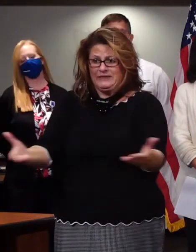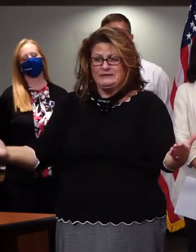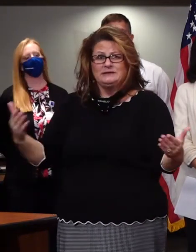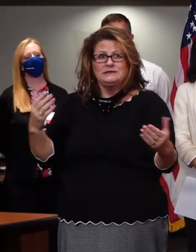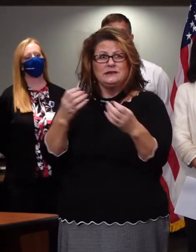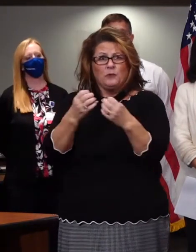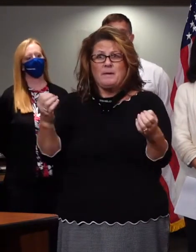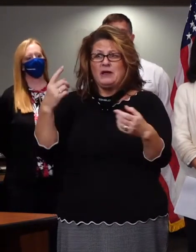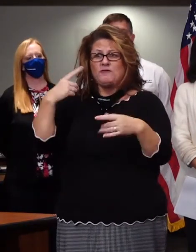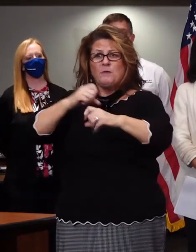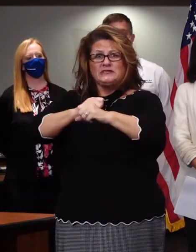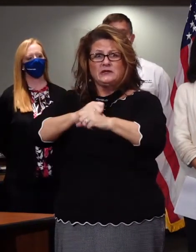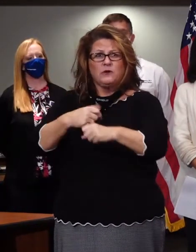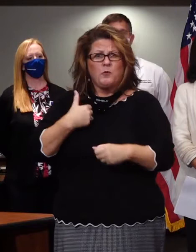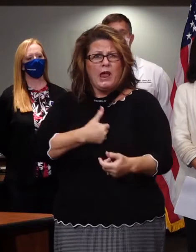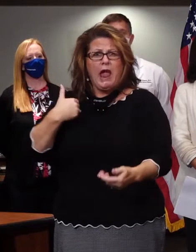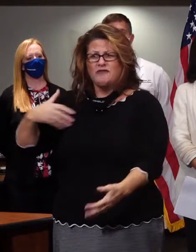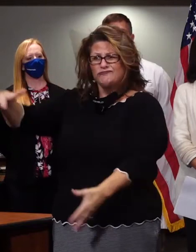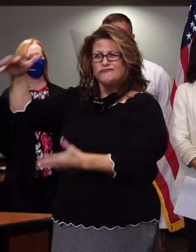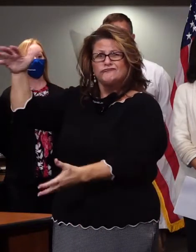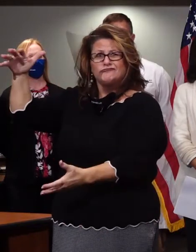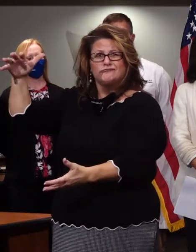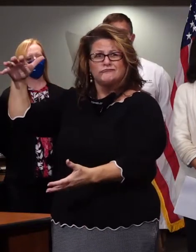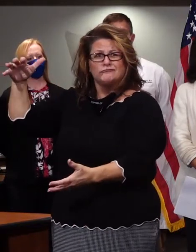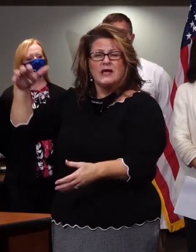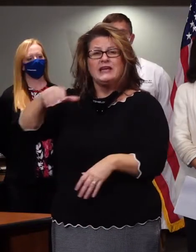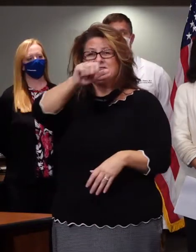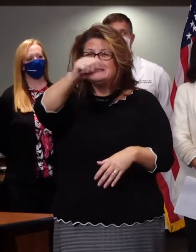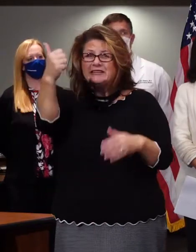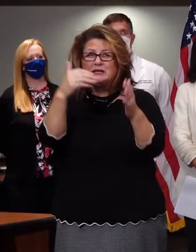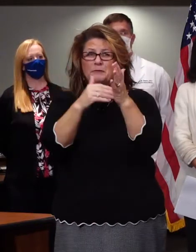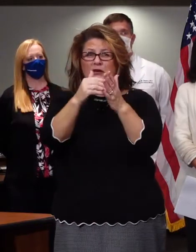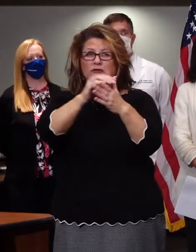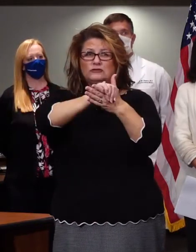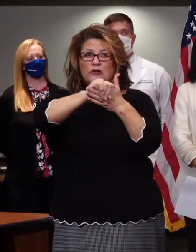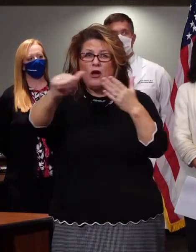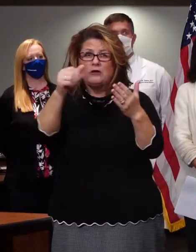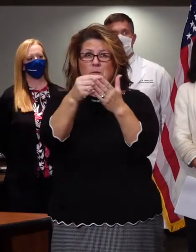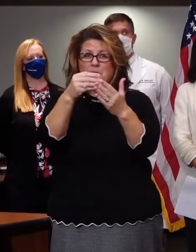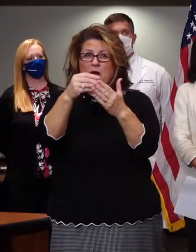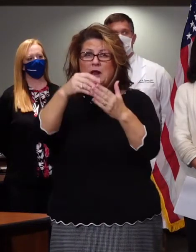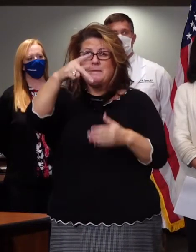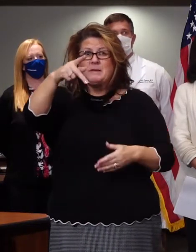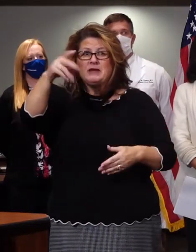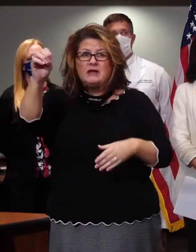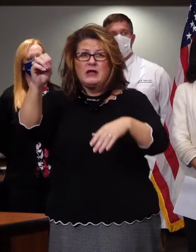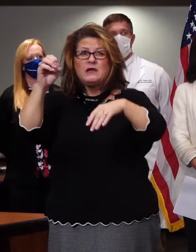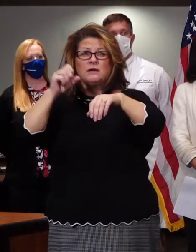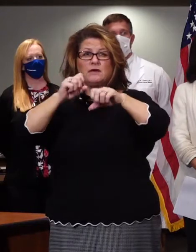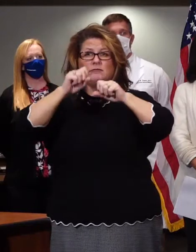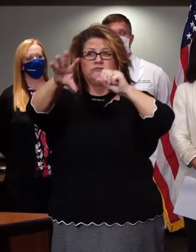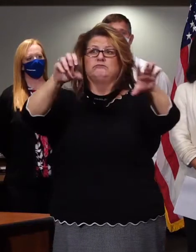it. Over $10 million in PPE was shipped out this fall in response to my